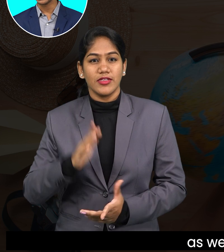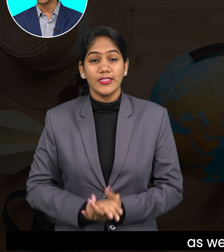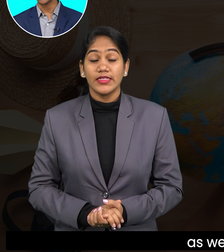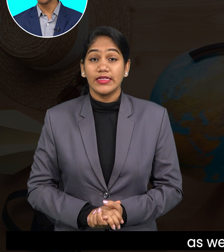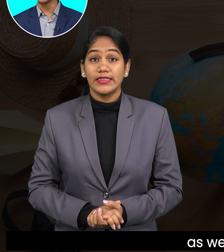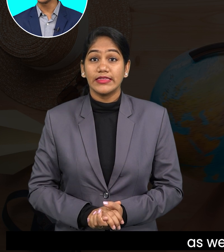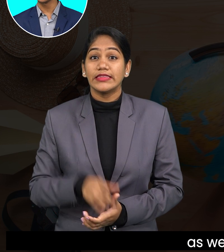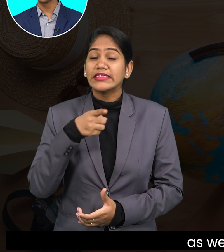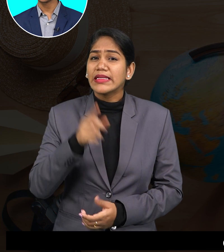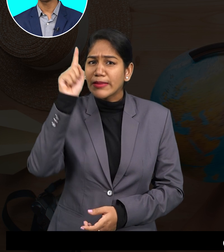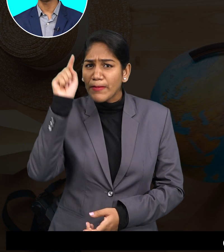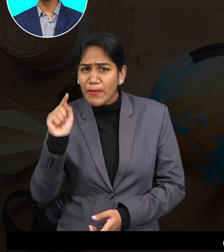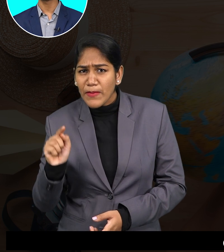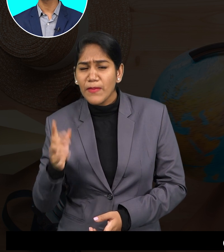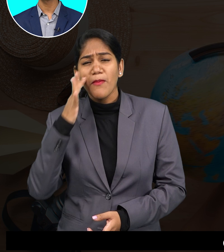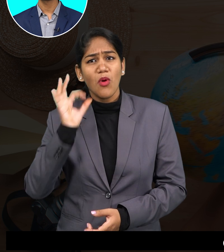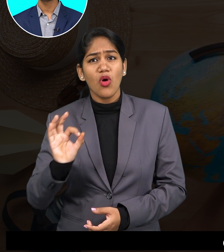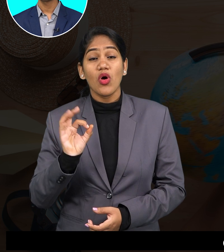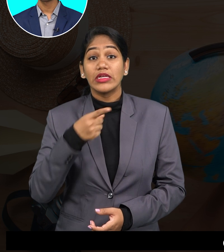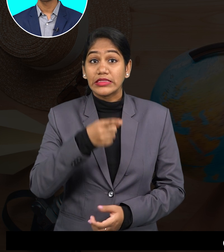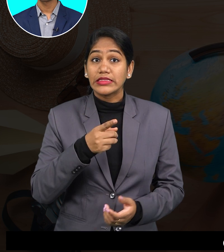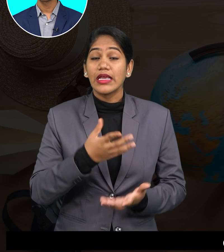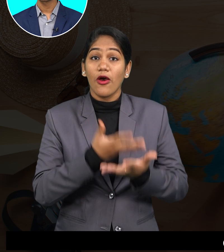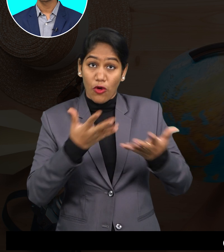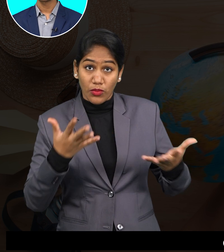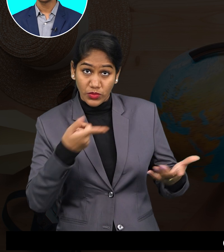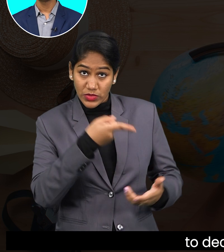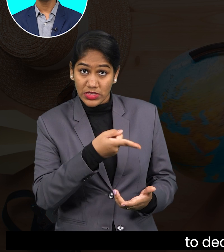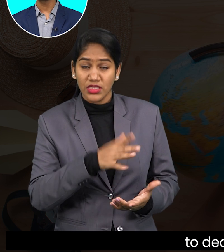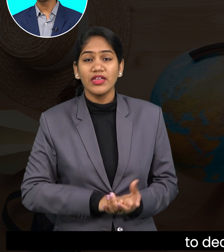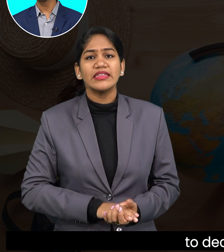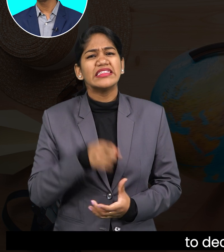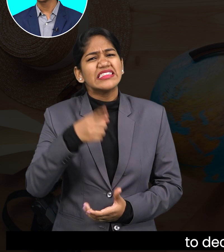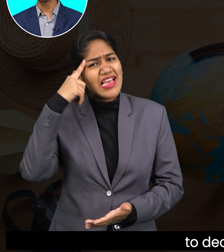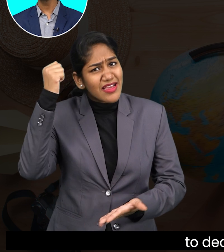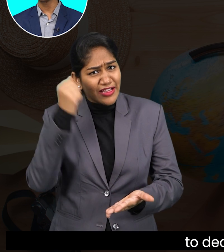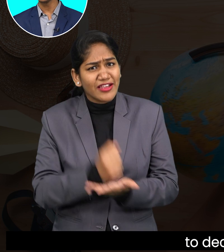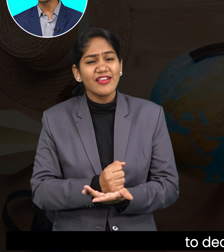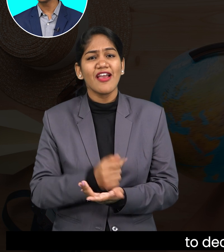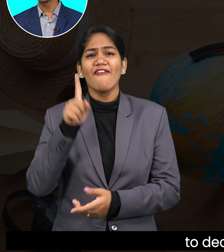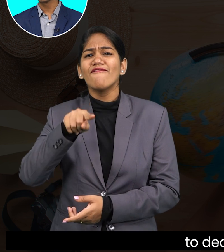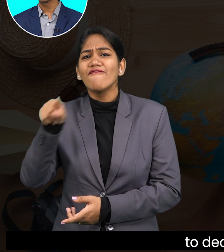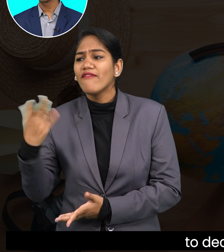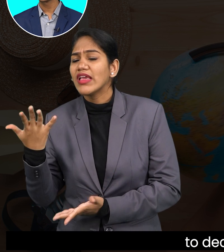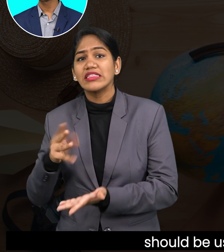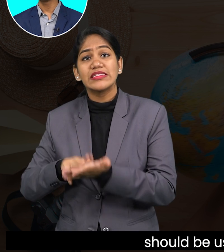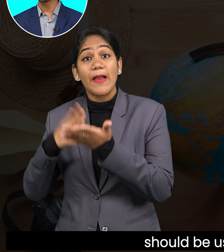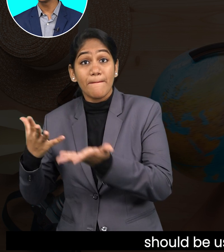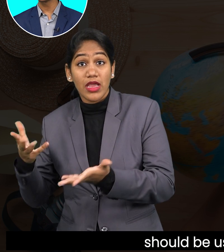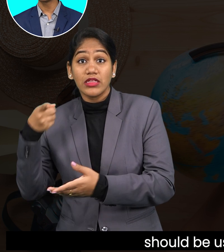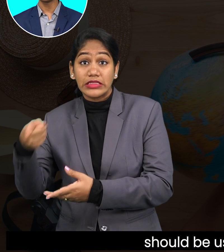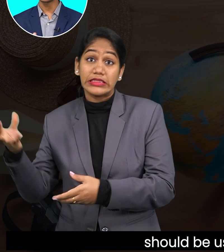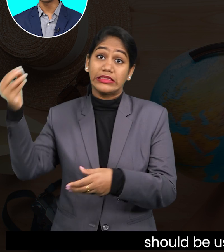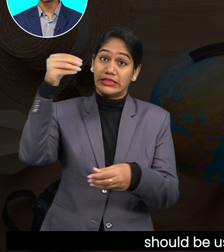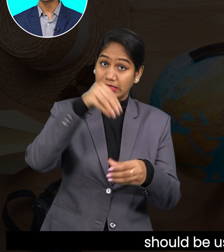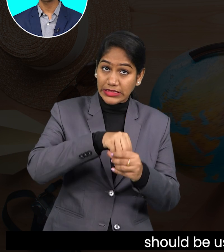as well as the properties of the objects, to decide which material should be